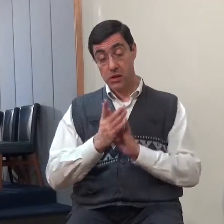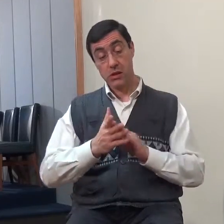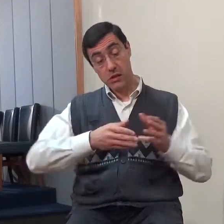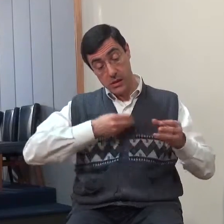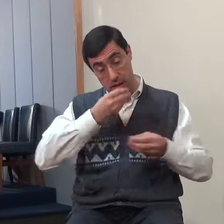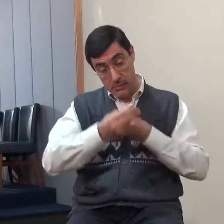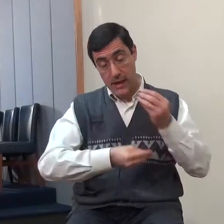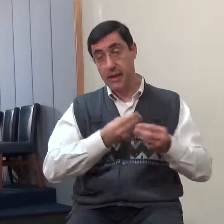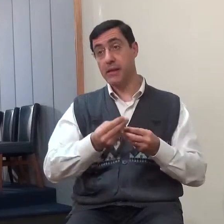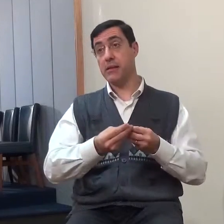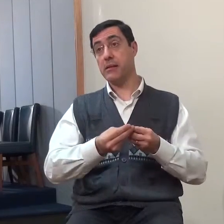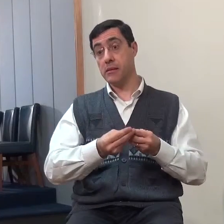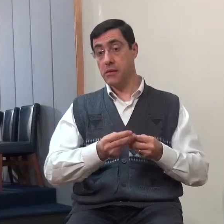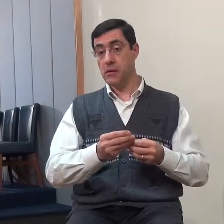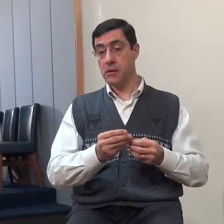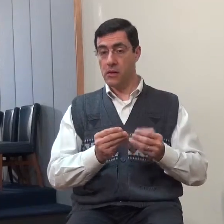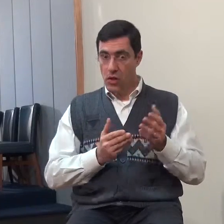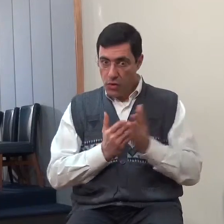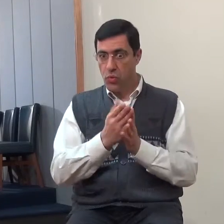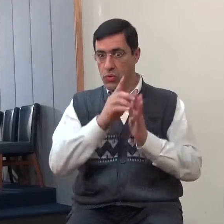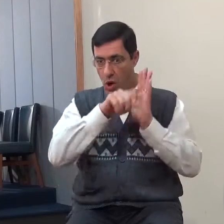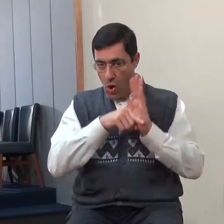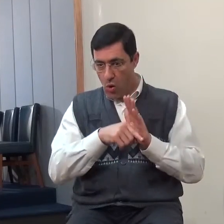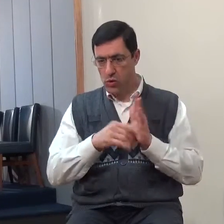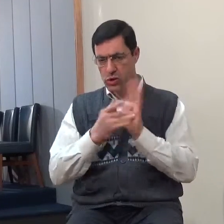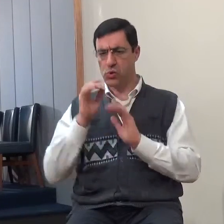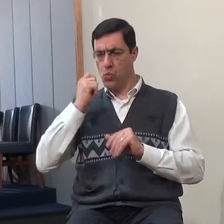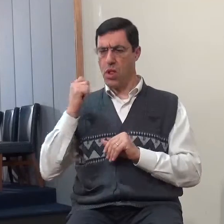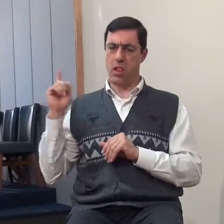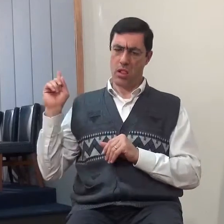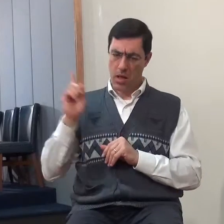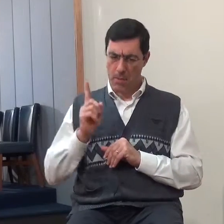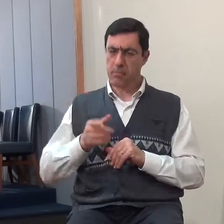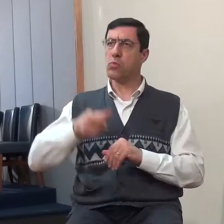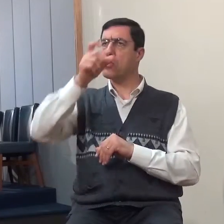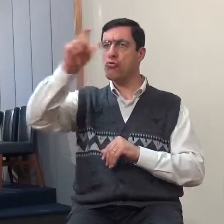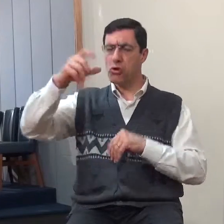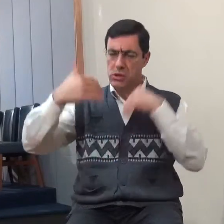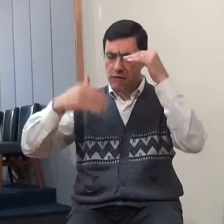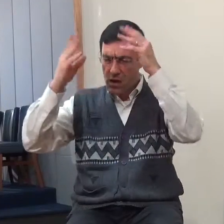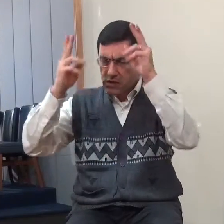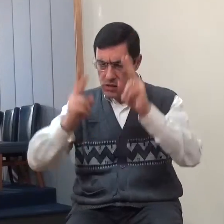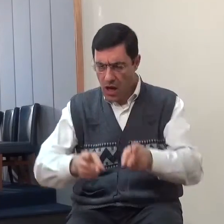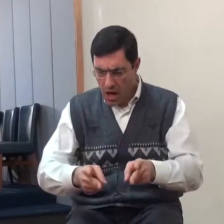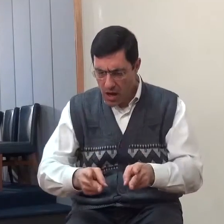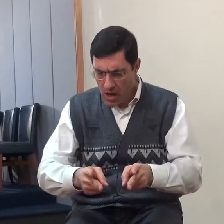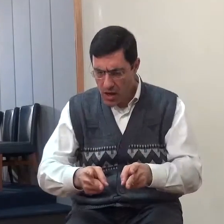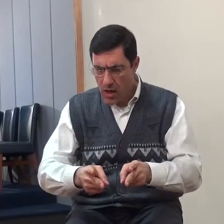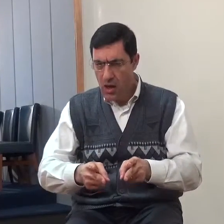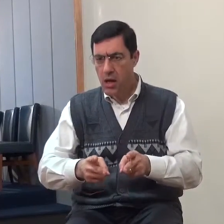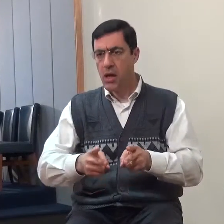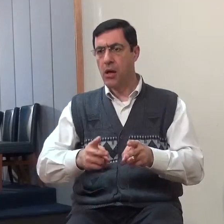cross and be raised from the dead, and the New Testament church will come into being, but the moral law will go